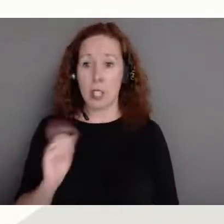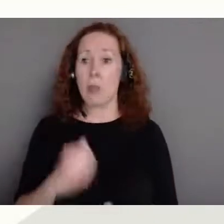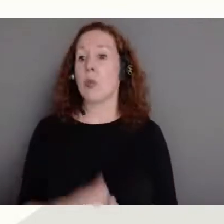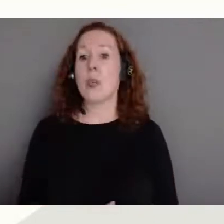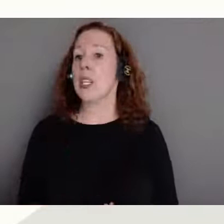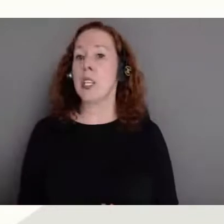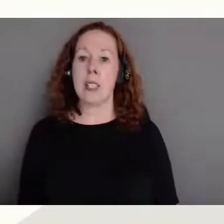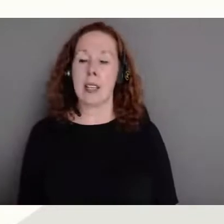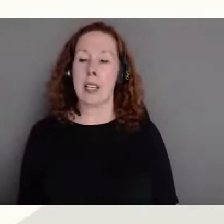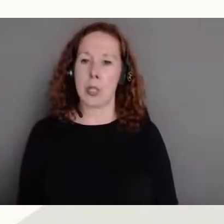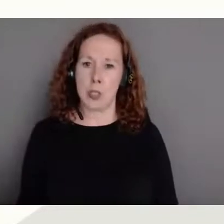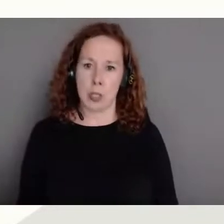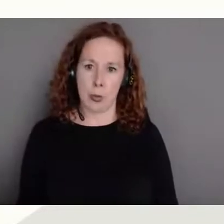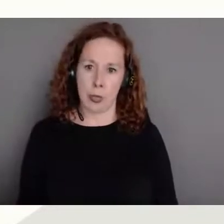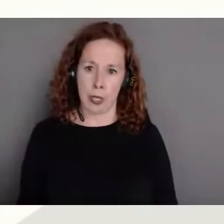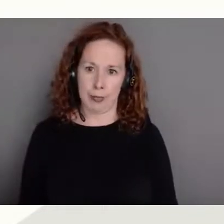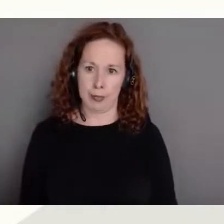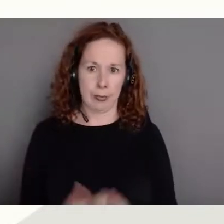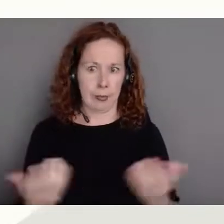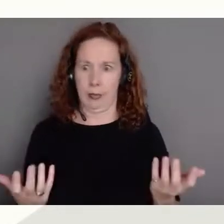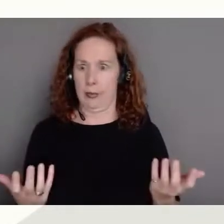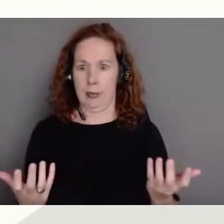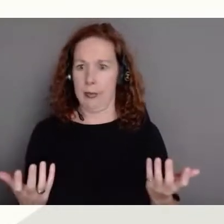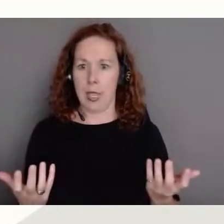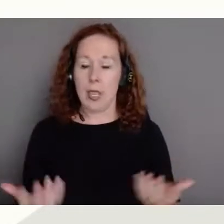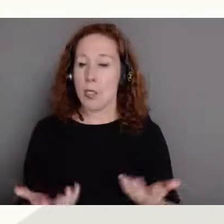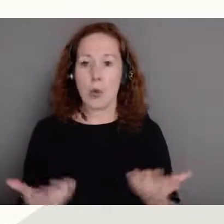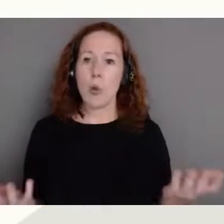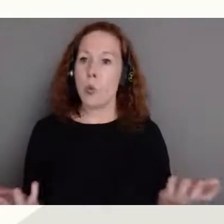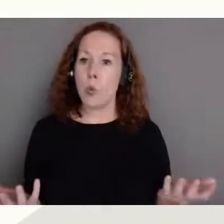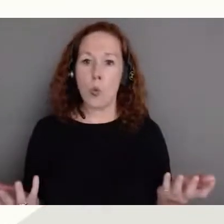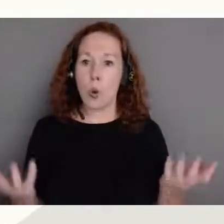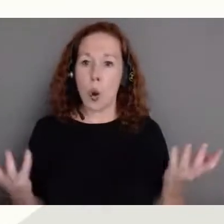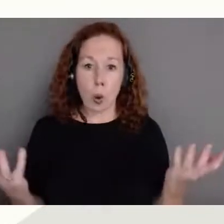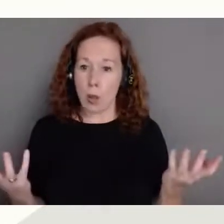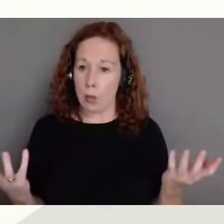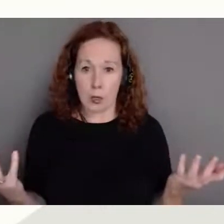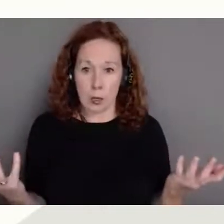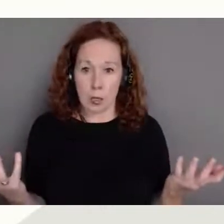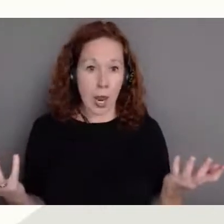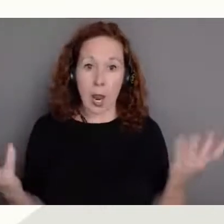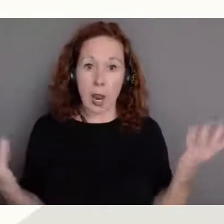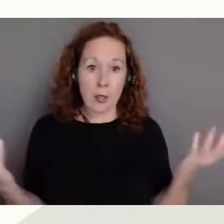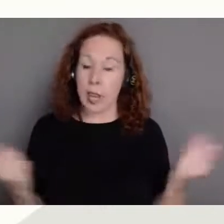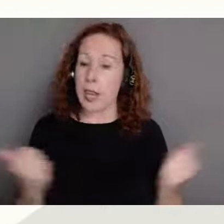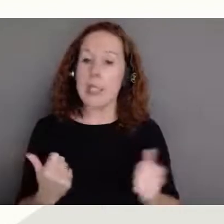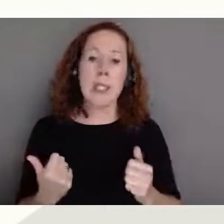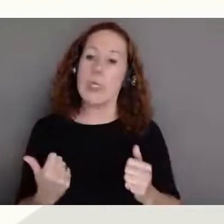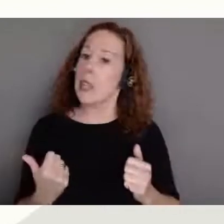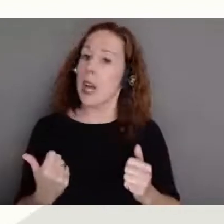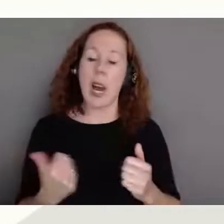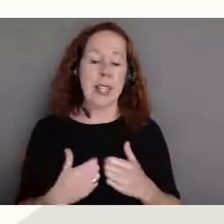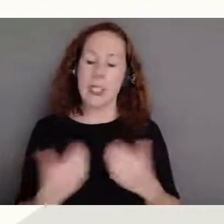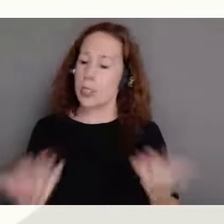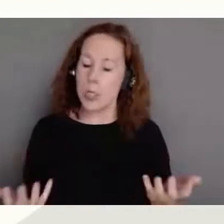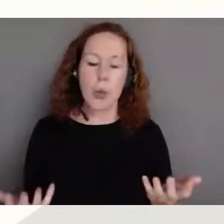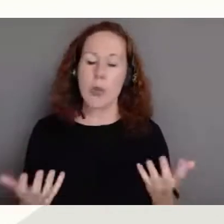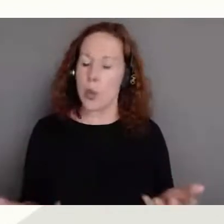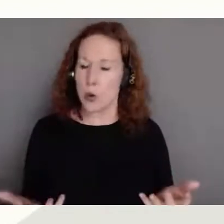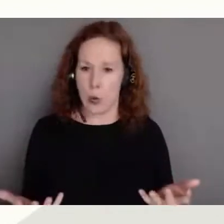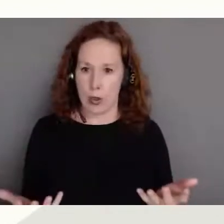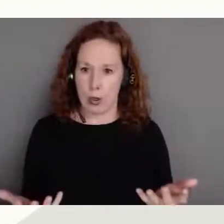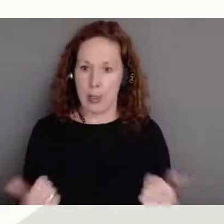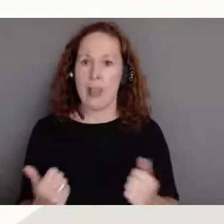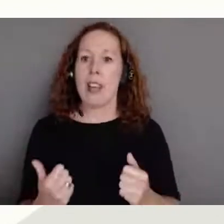Tanya, I think you'd be a really good sign language interpreter. What made Don't her know. say that? Or him here? What I, made them say that? I still